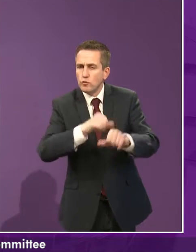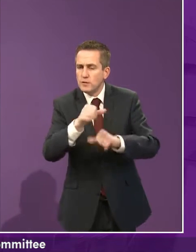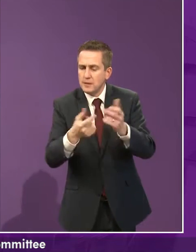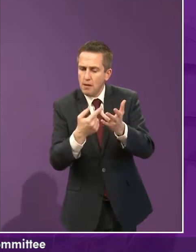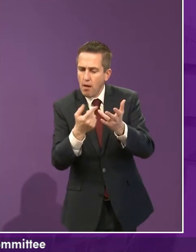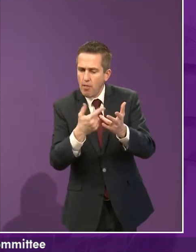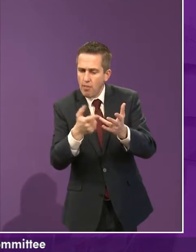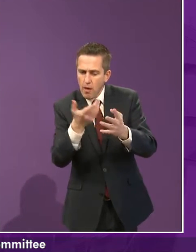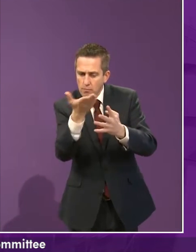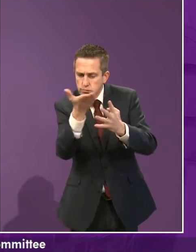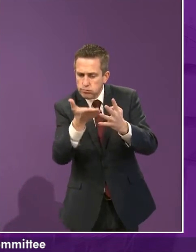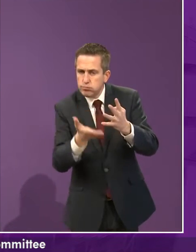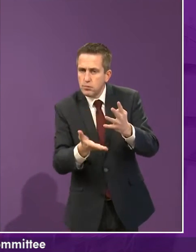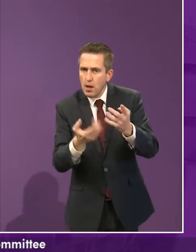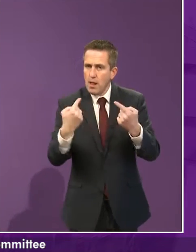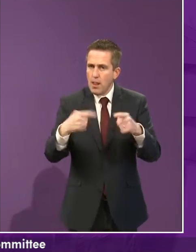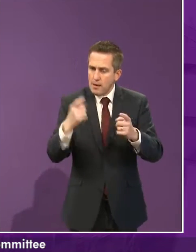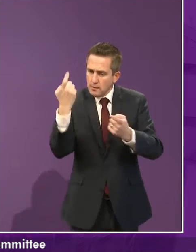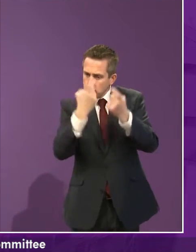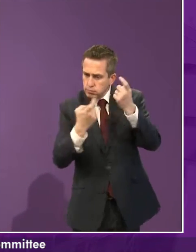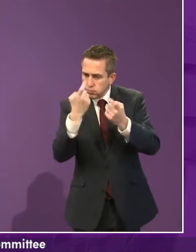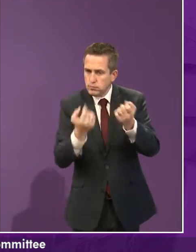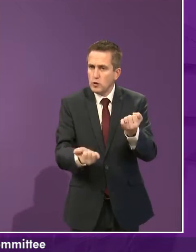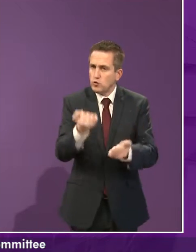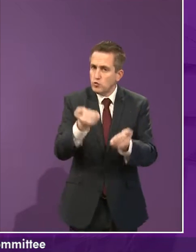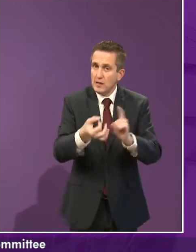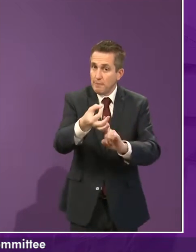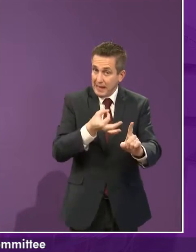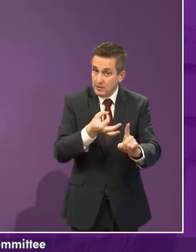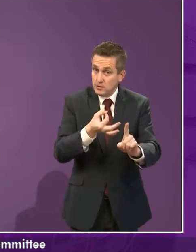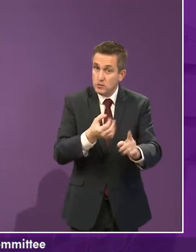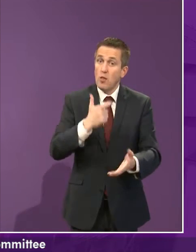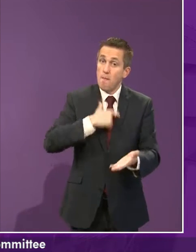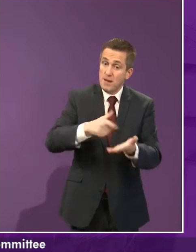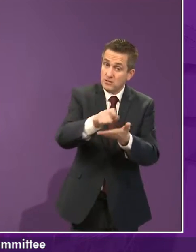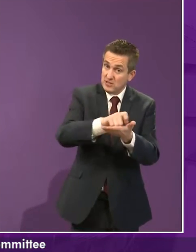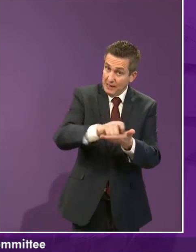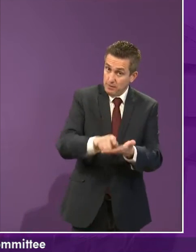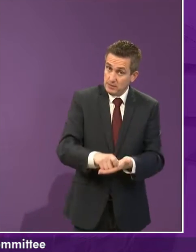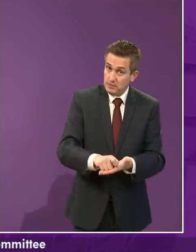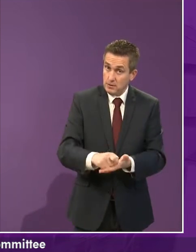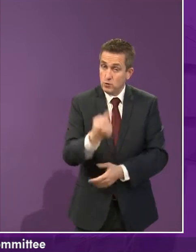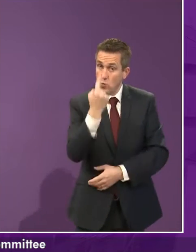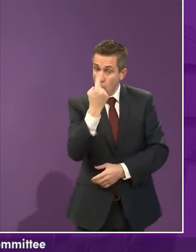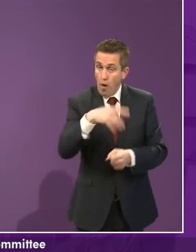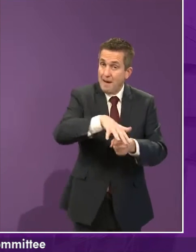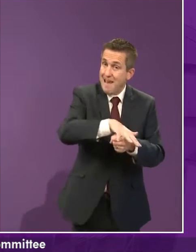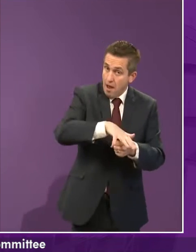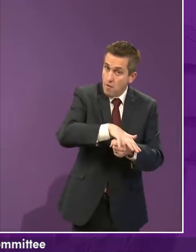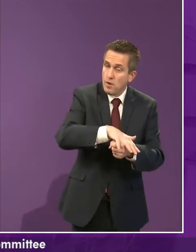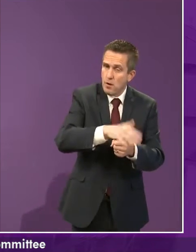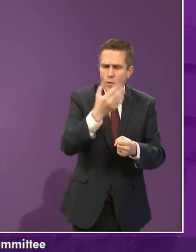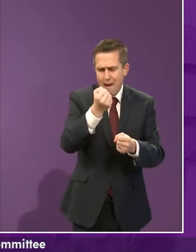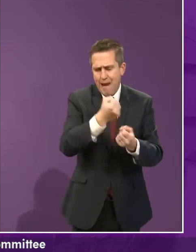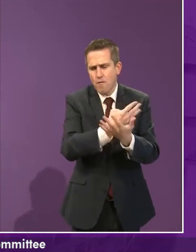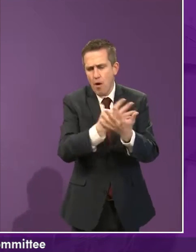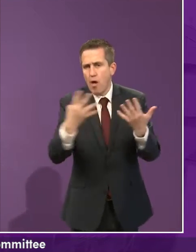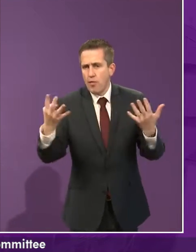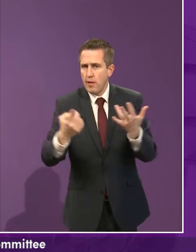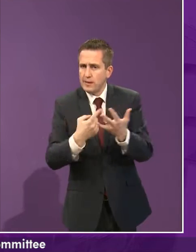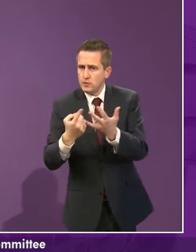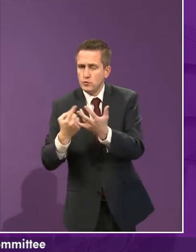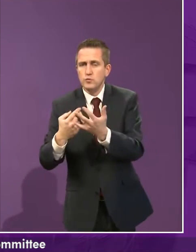admissions process that are taken into account, not just the personal statement and not just the reference. So there's other factors taken into account, such